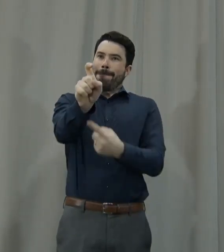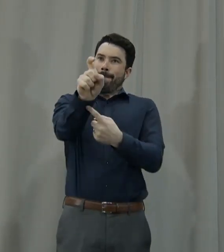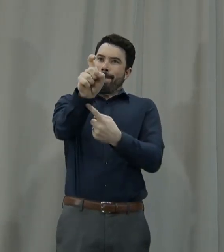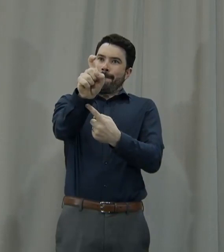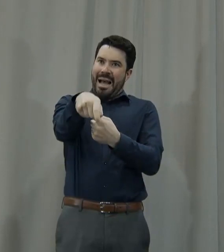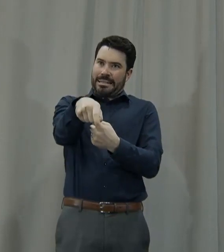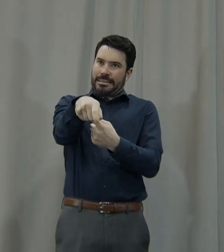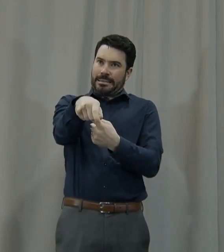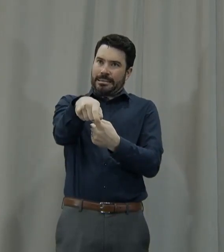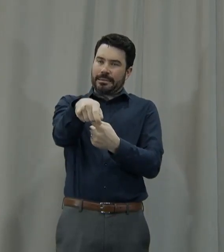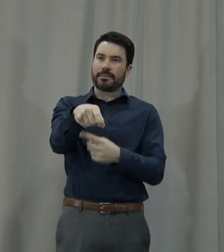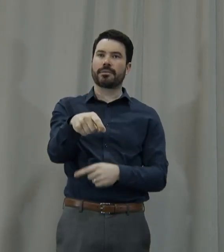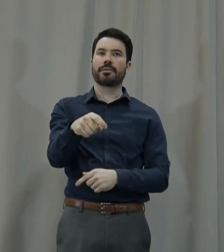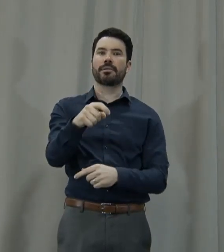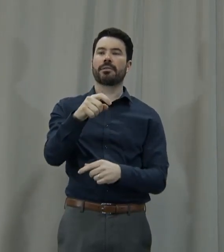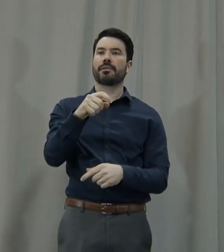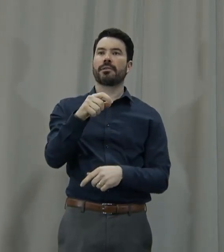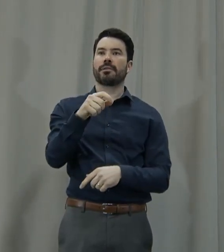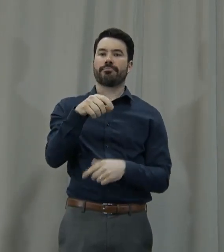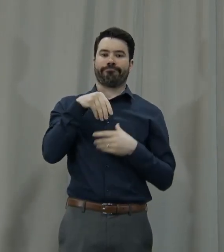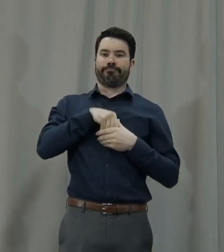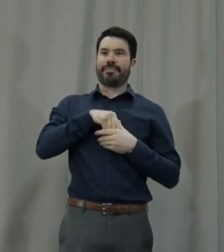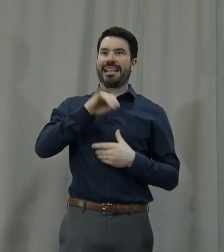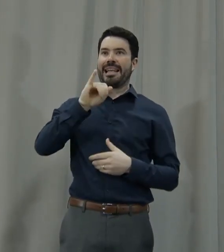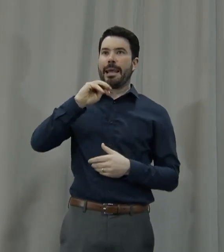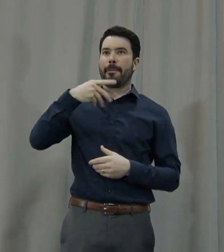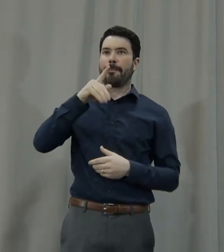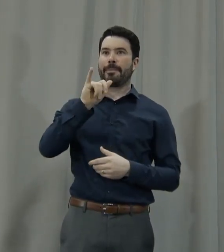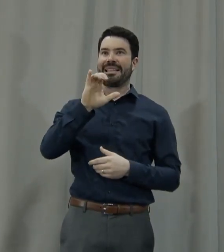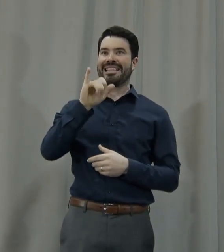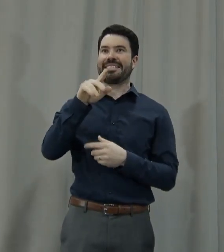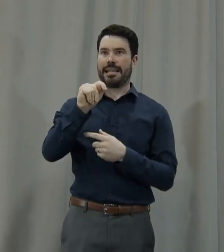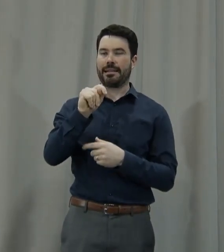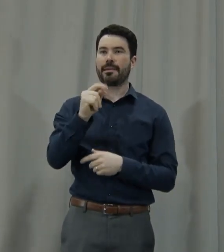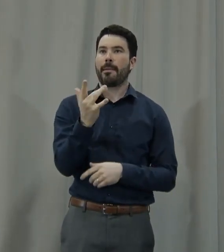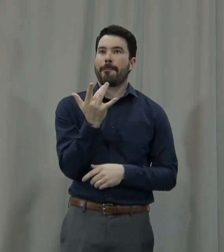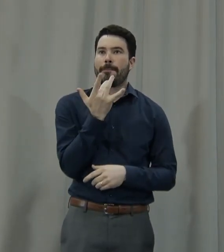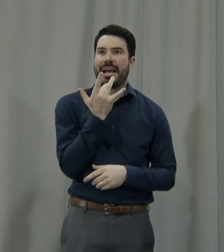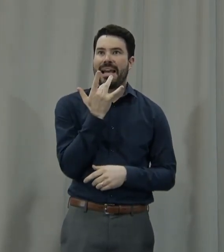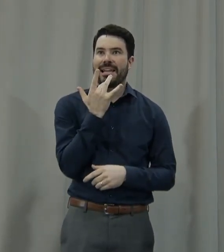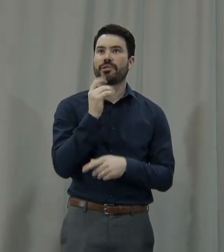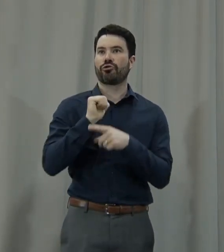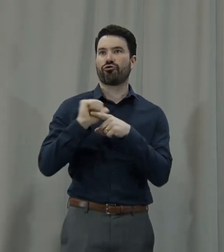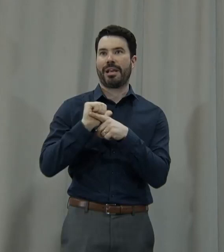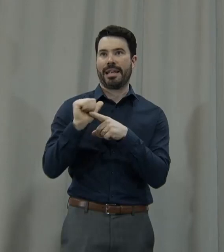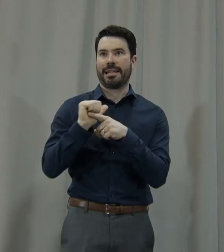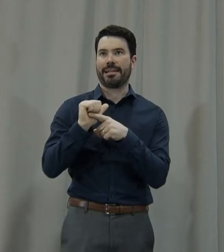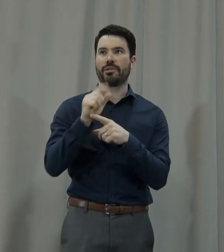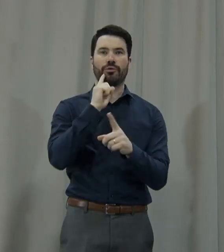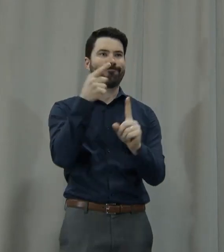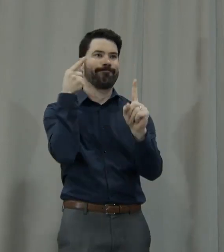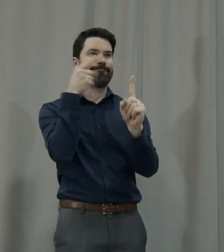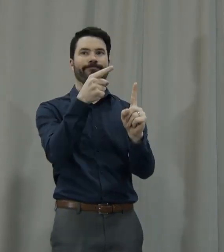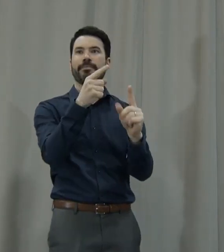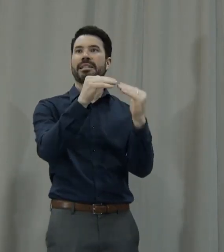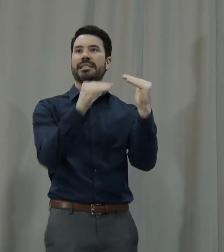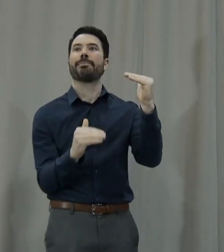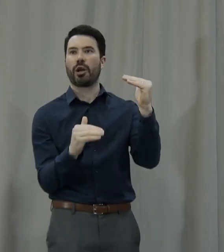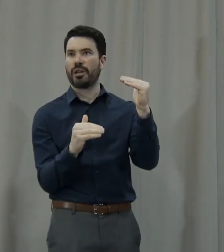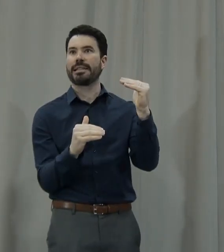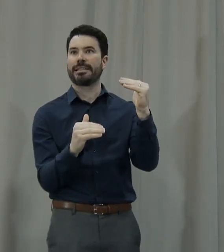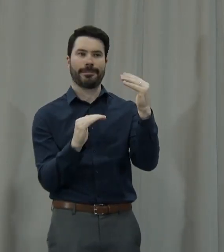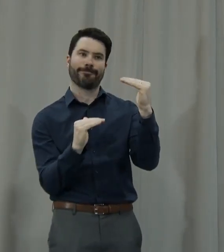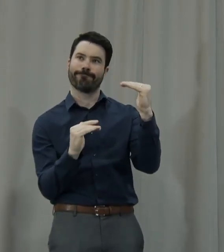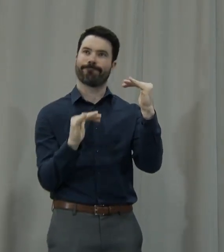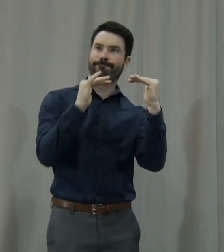implicit bias training to improve health care and target disparities. And so at this point,